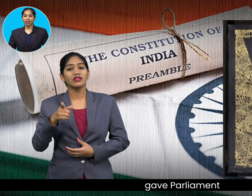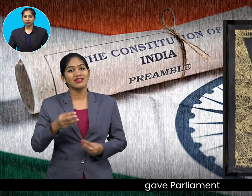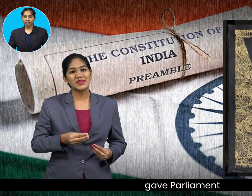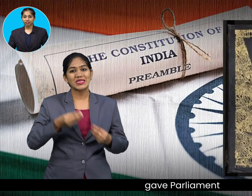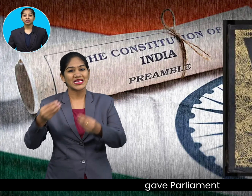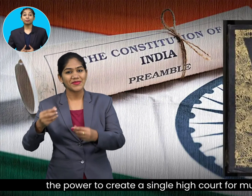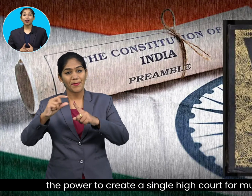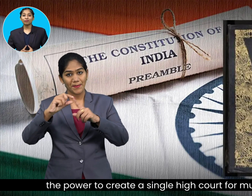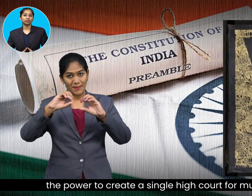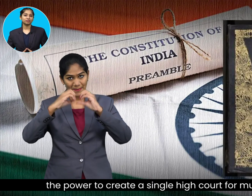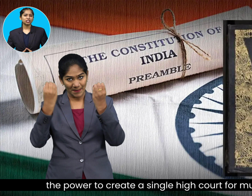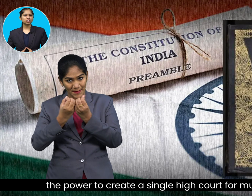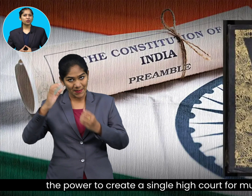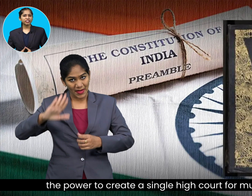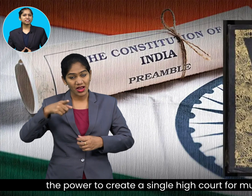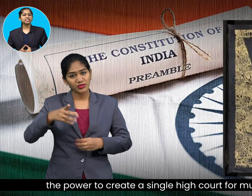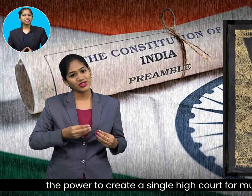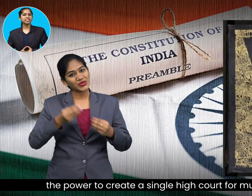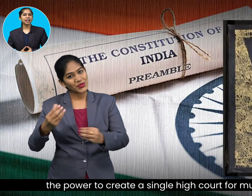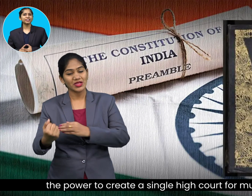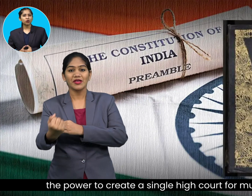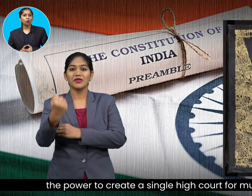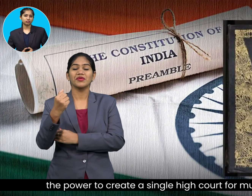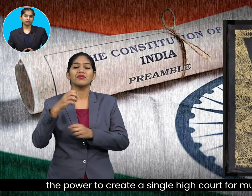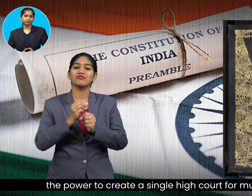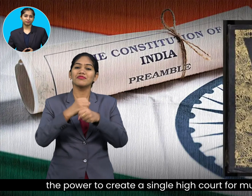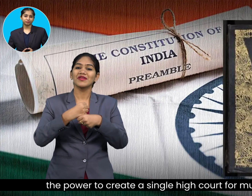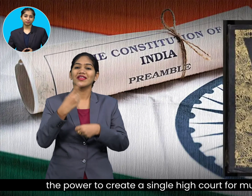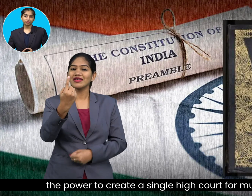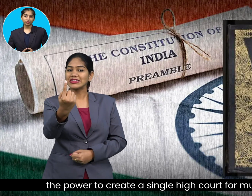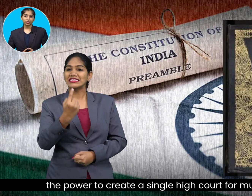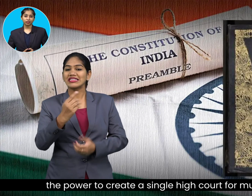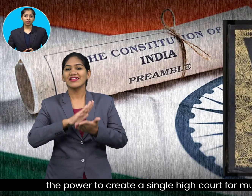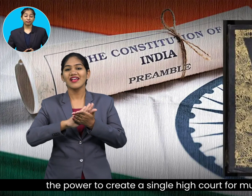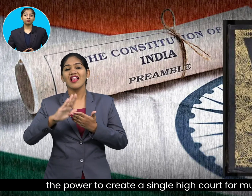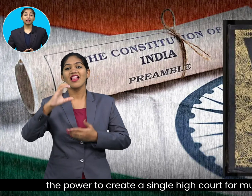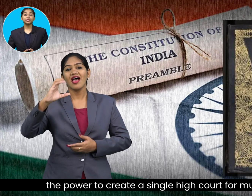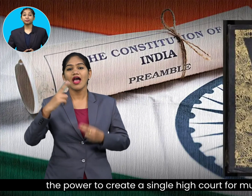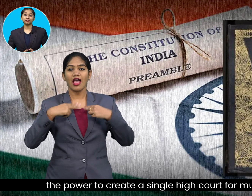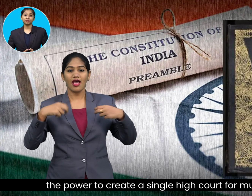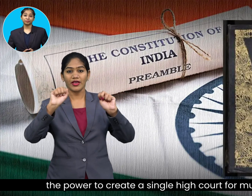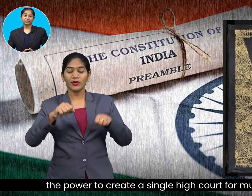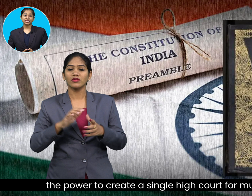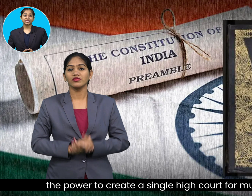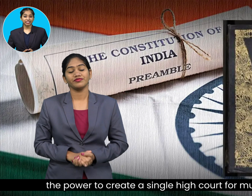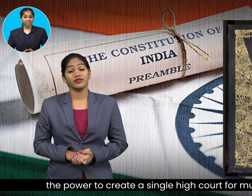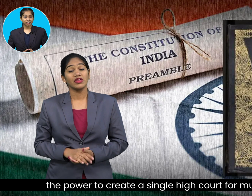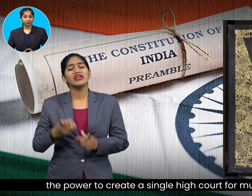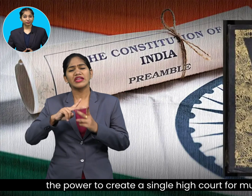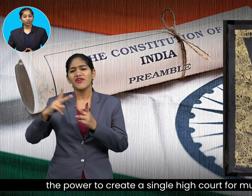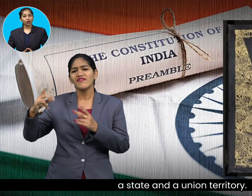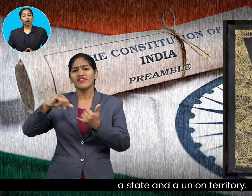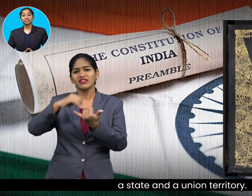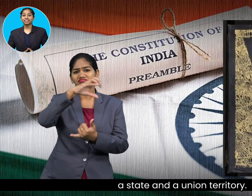gave Parliament the power to create a single High Court for multiple